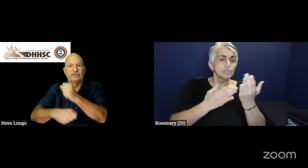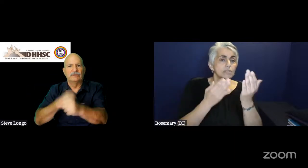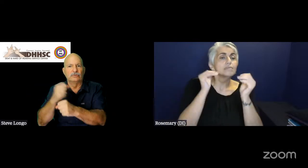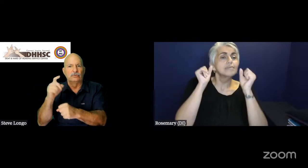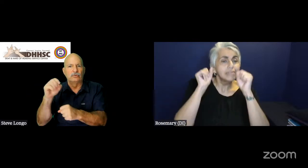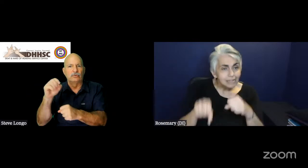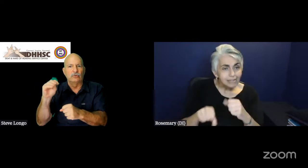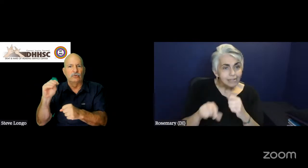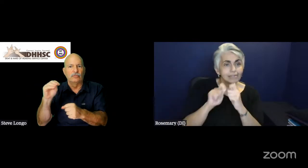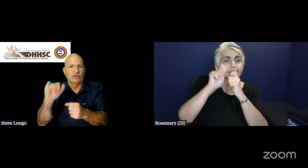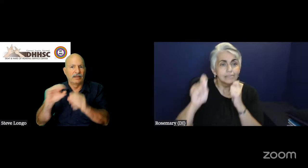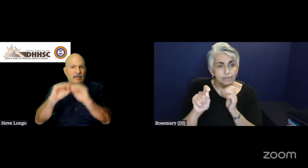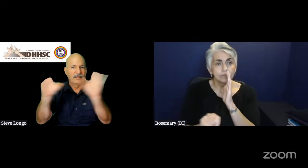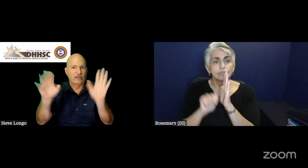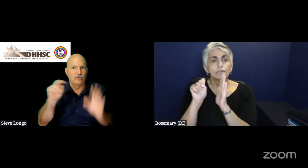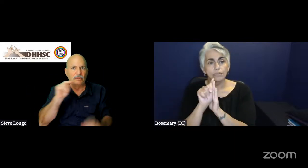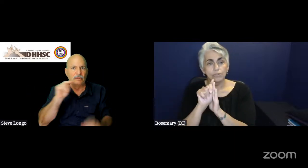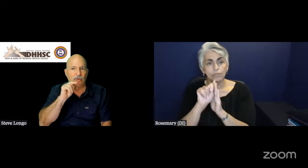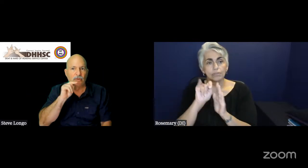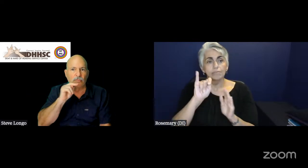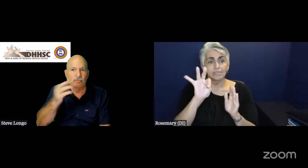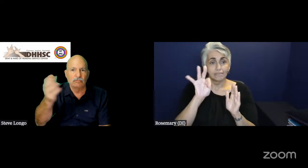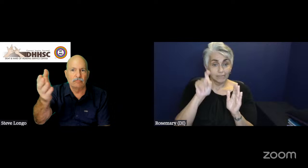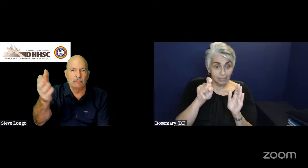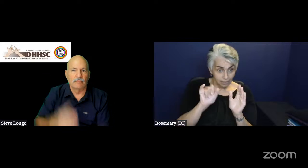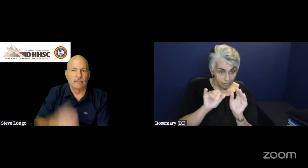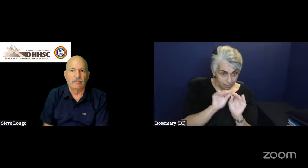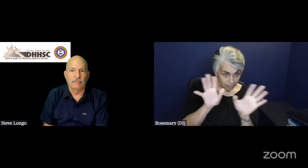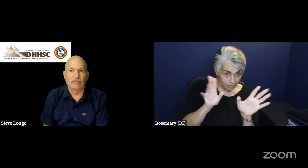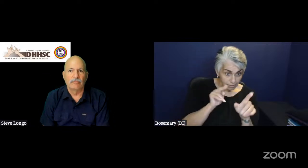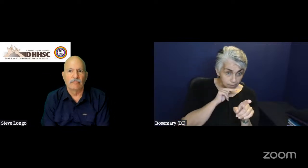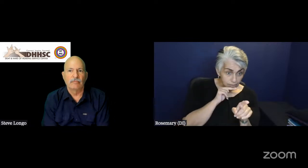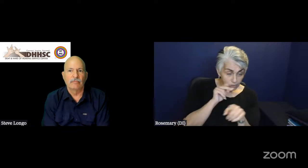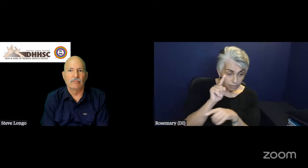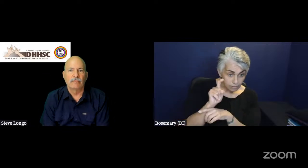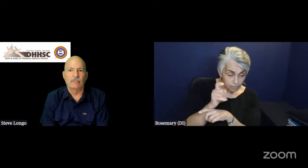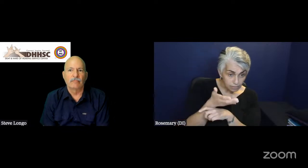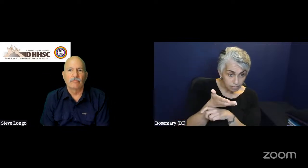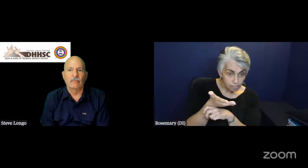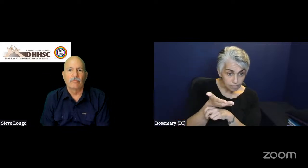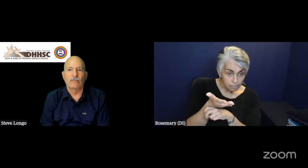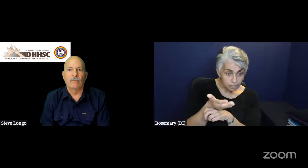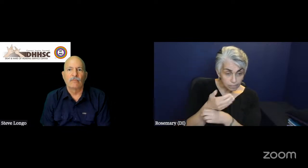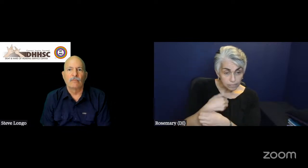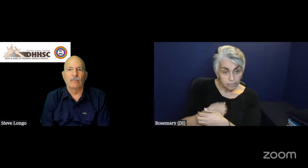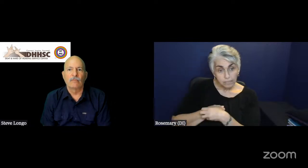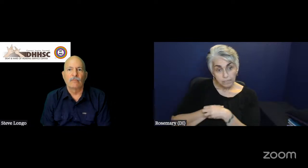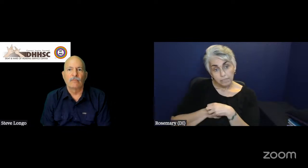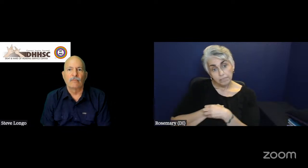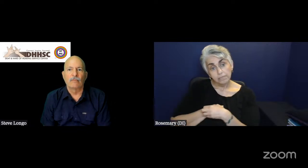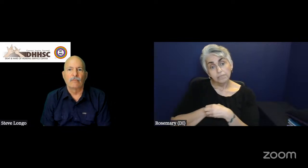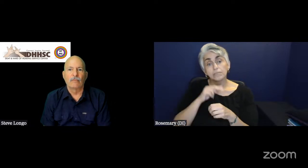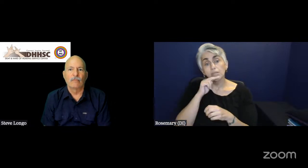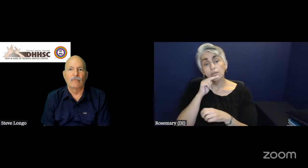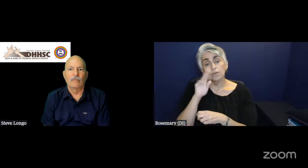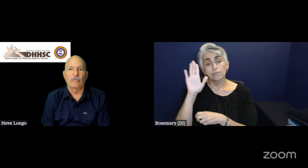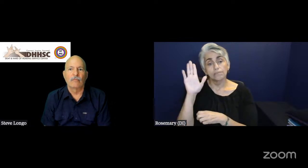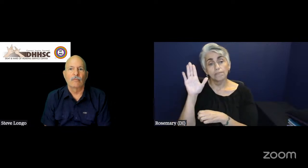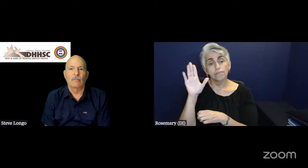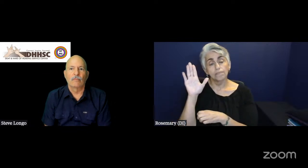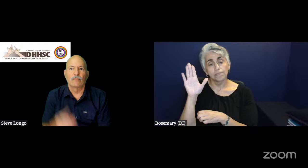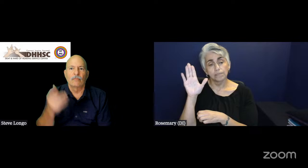The interpreter's not sure which. And so then the board can extend if necessary. Does that clarify for you,